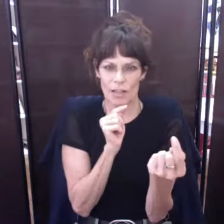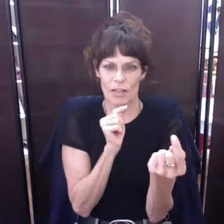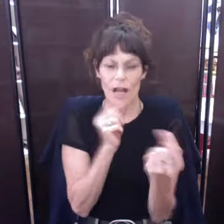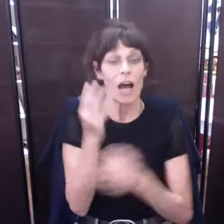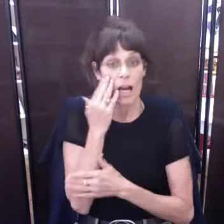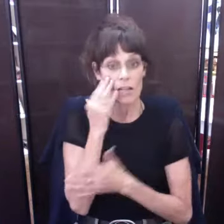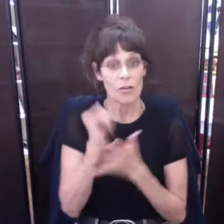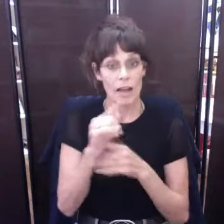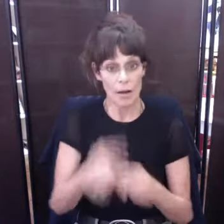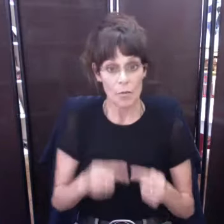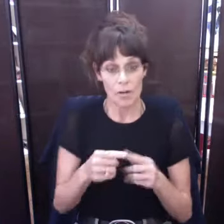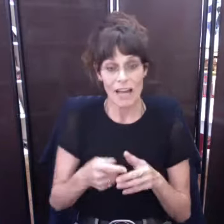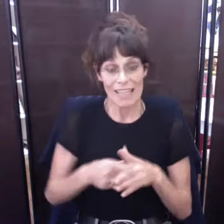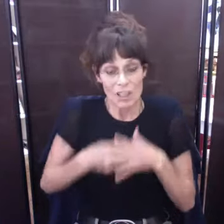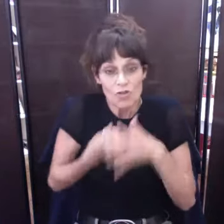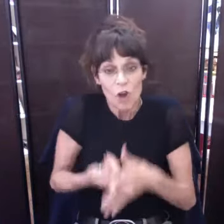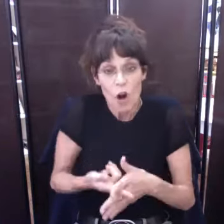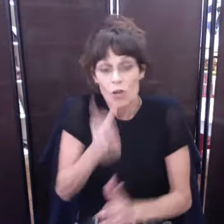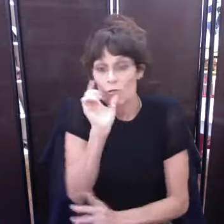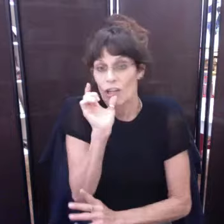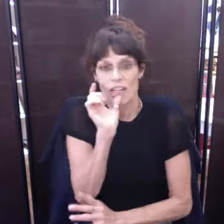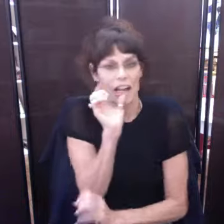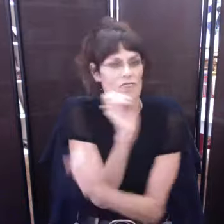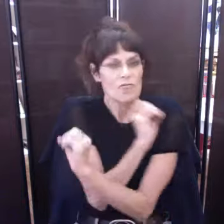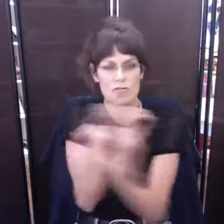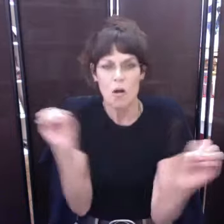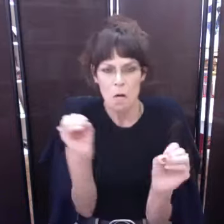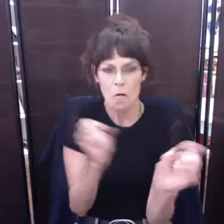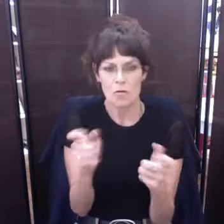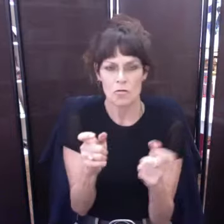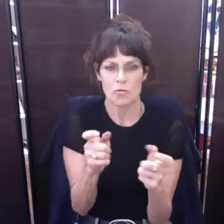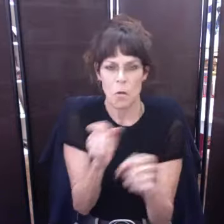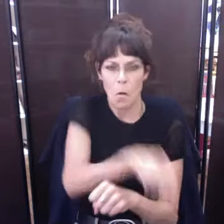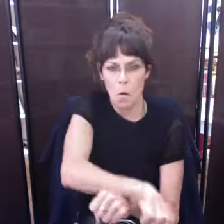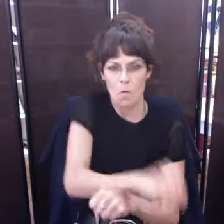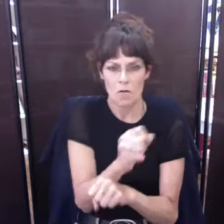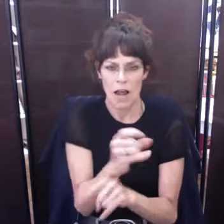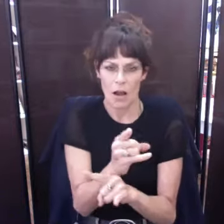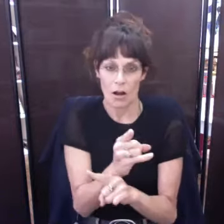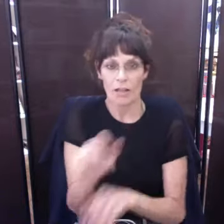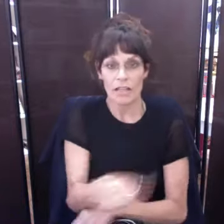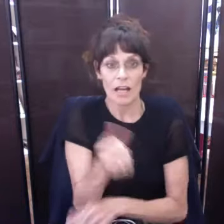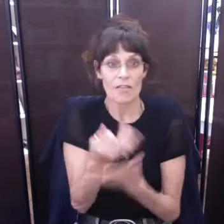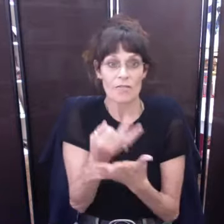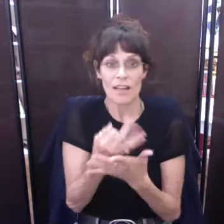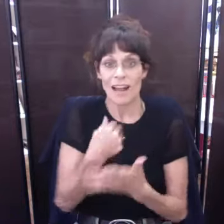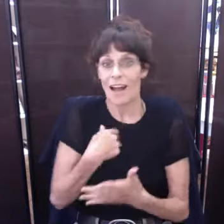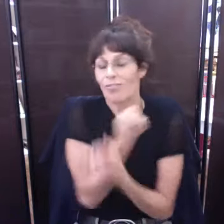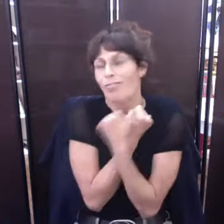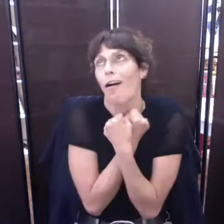I started, I had no control over the amount of alcohol that I would drink. And then the other fact is that you guys, I love to drink. And you know what's so great